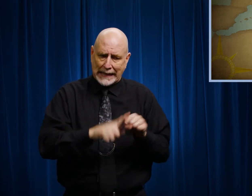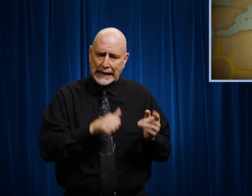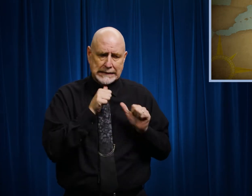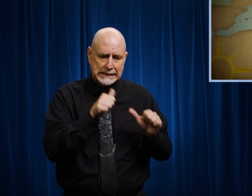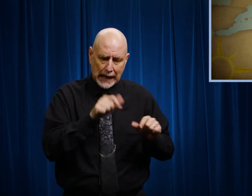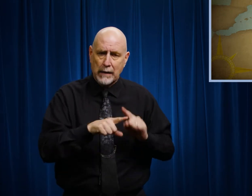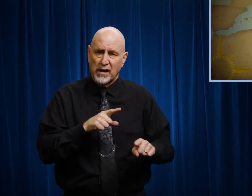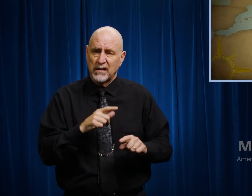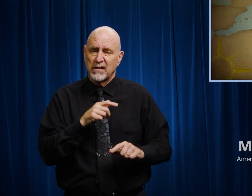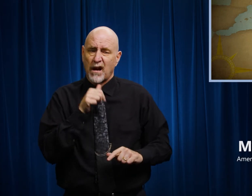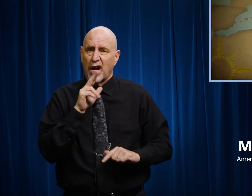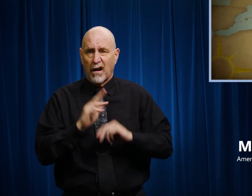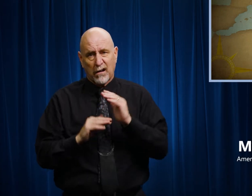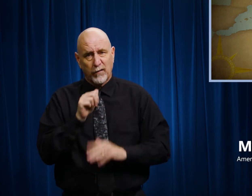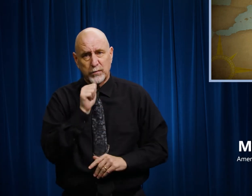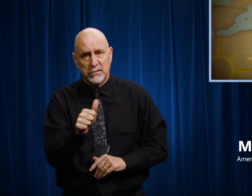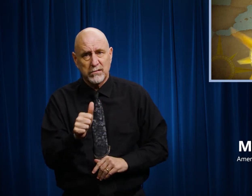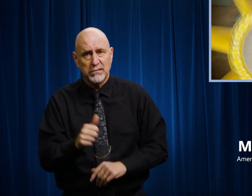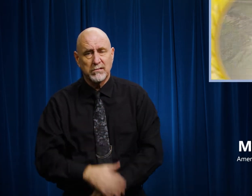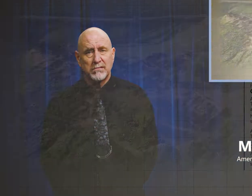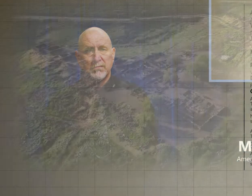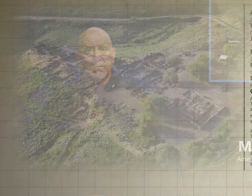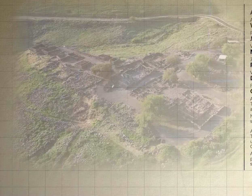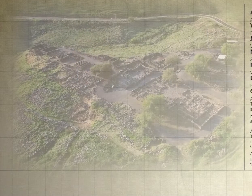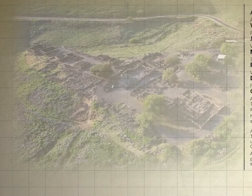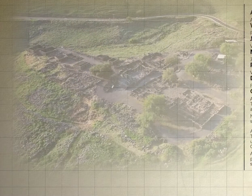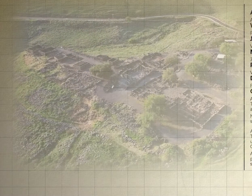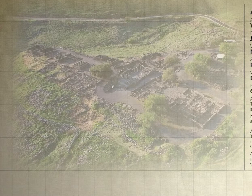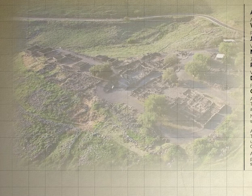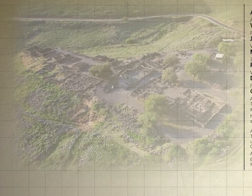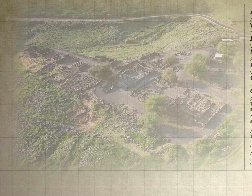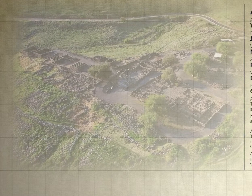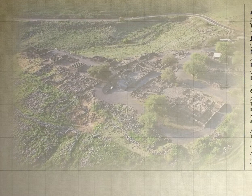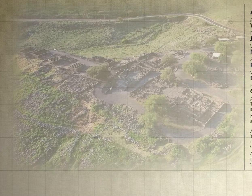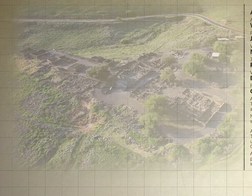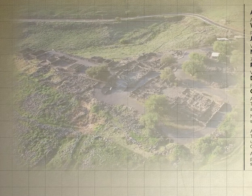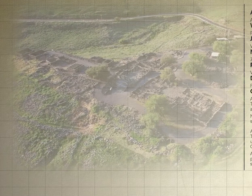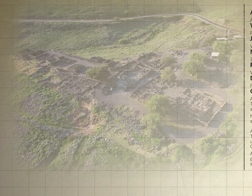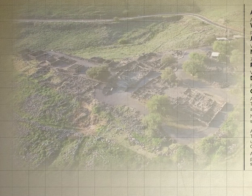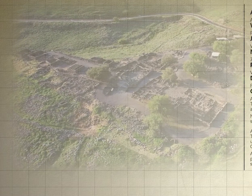undeniable truths.